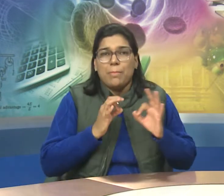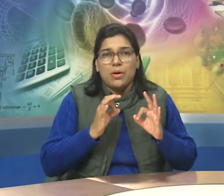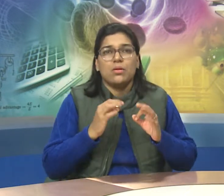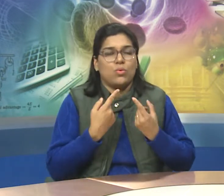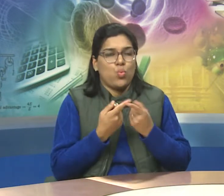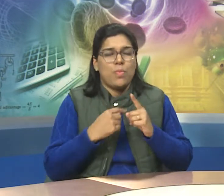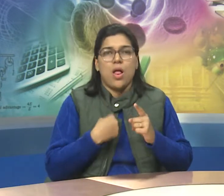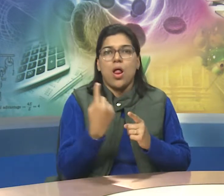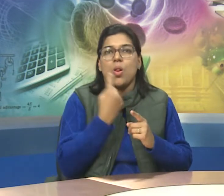inferiority